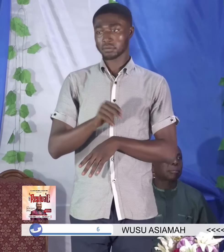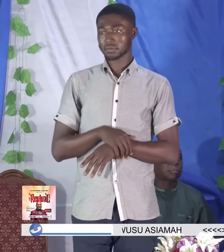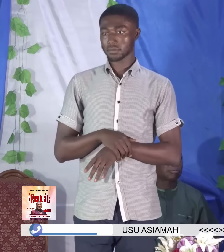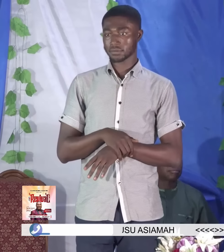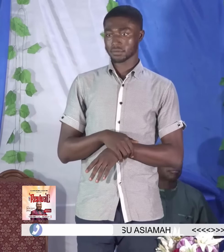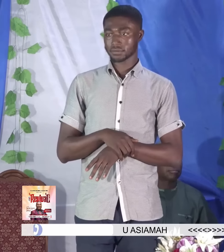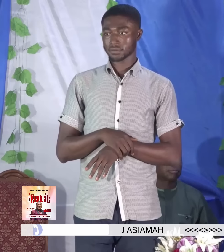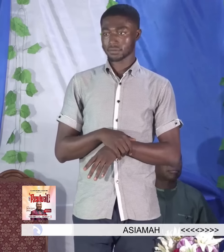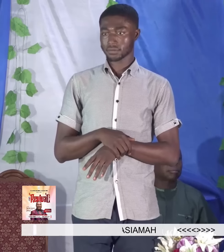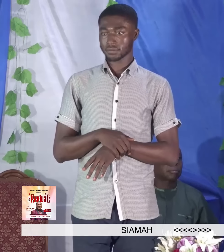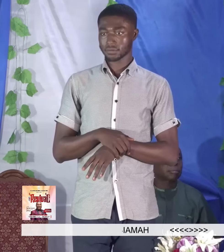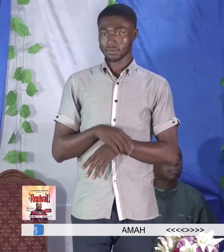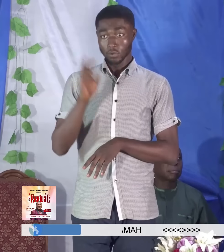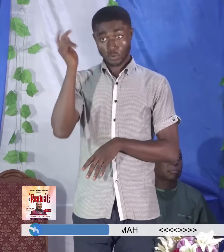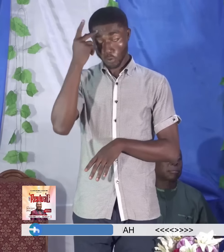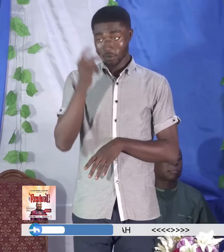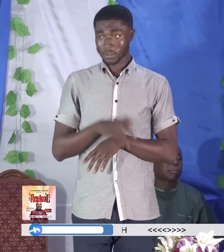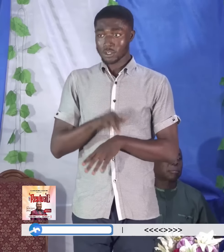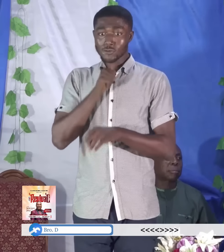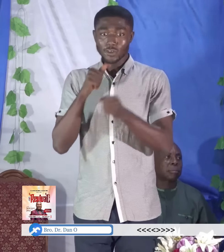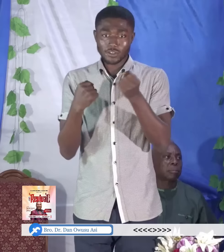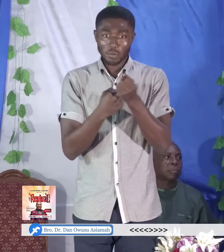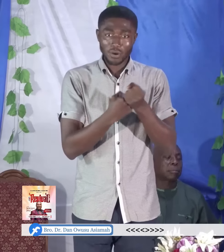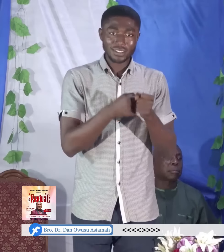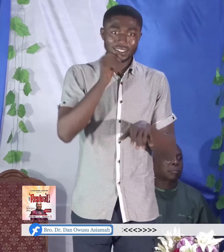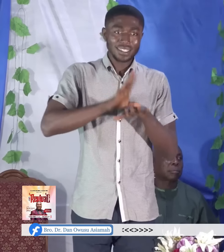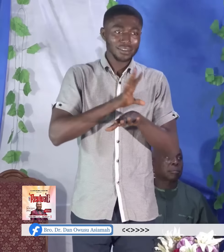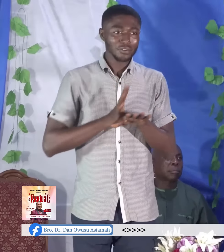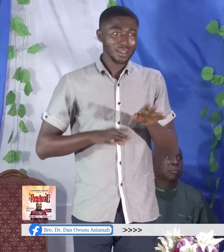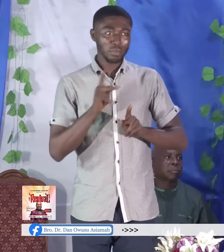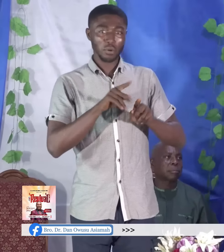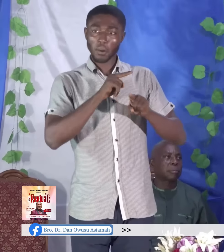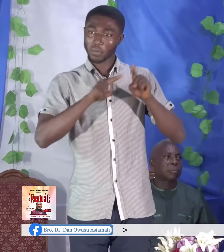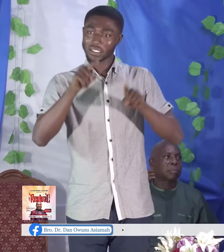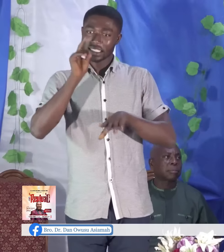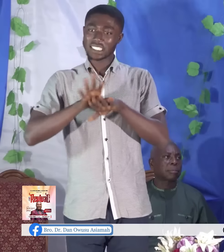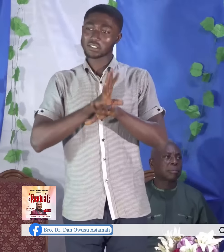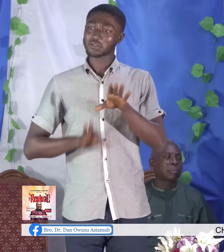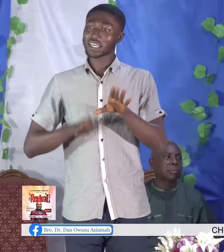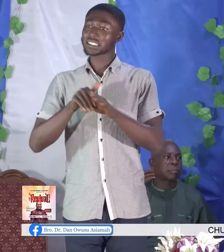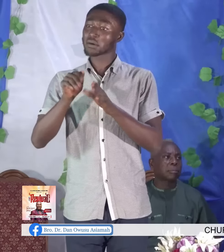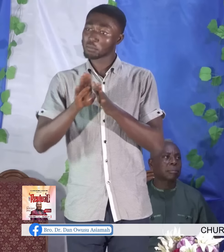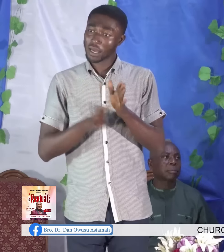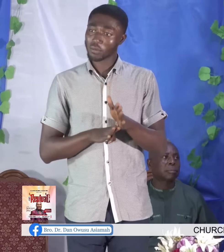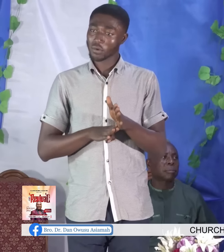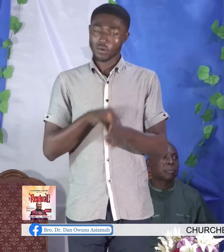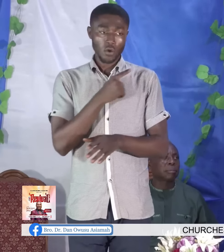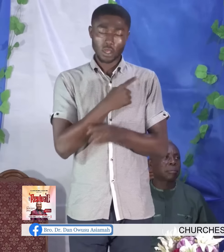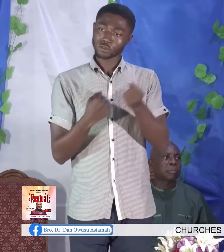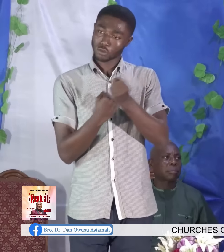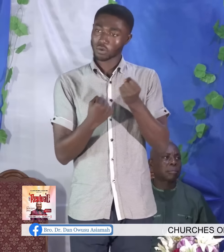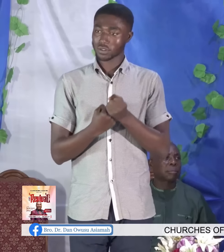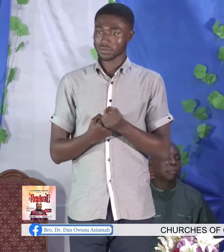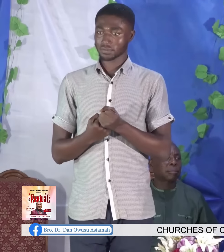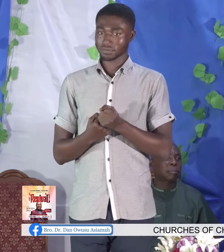me defend no kran na twase e ka di kire nipa collection am gojo aso dem no mo de ye den mo